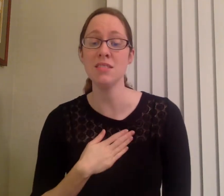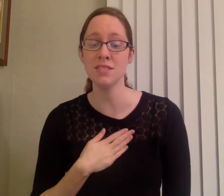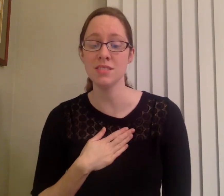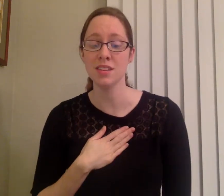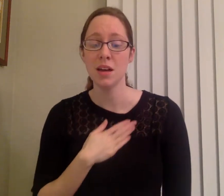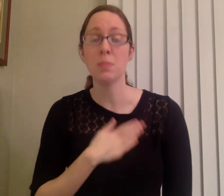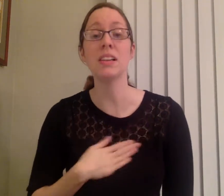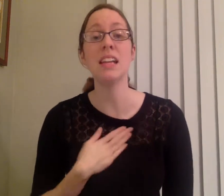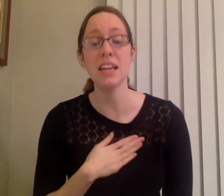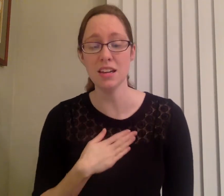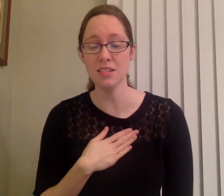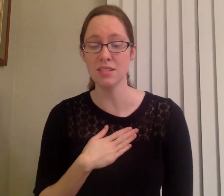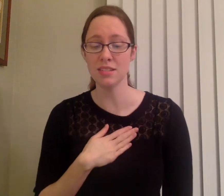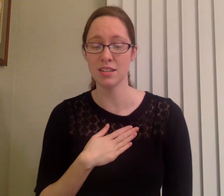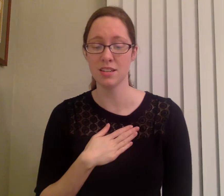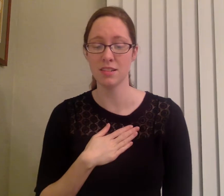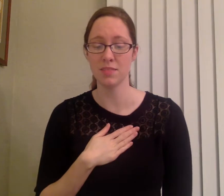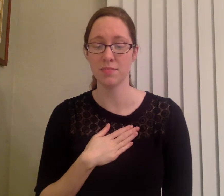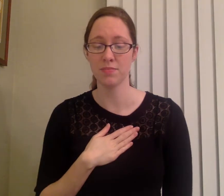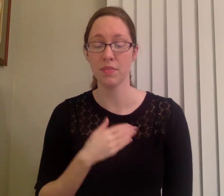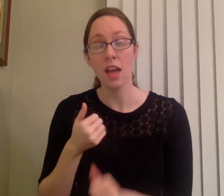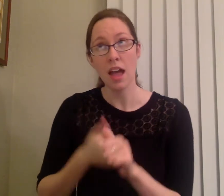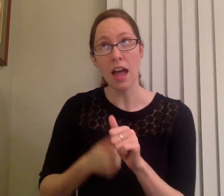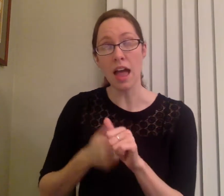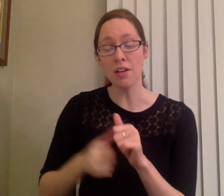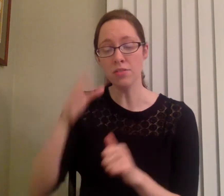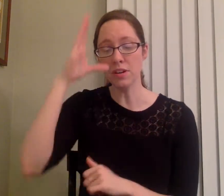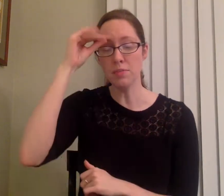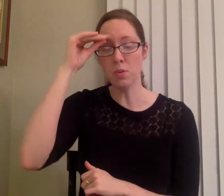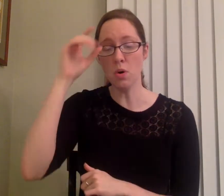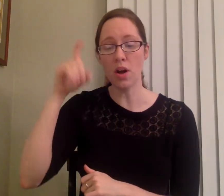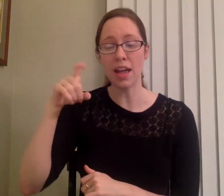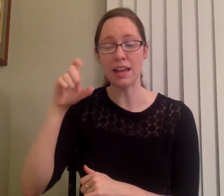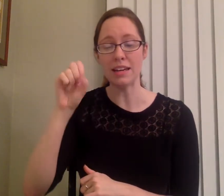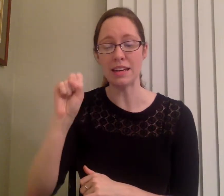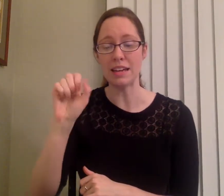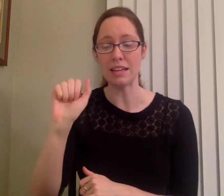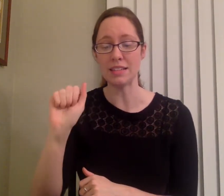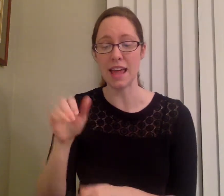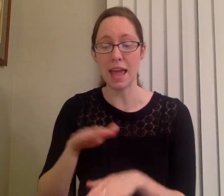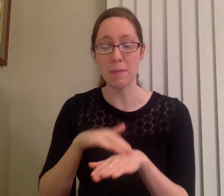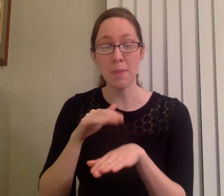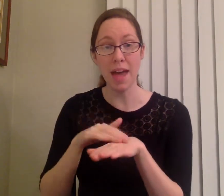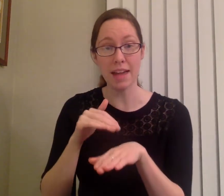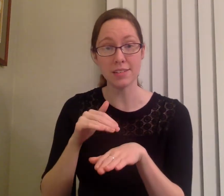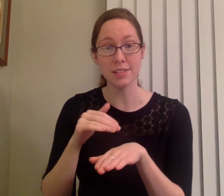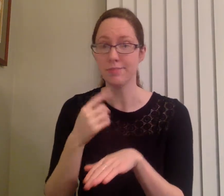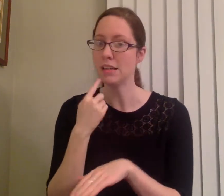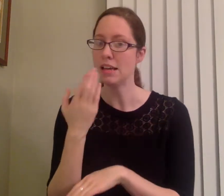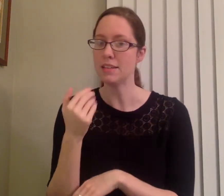please, please? Every boy needs a pet,